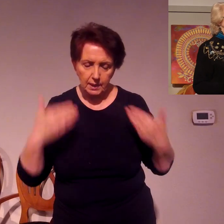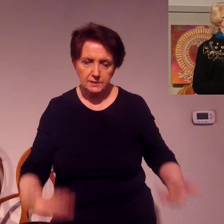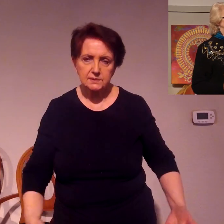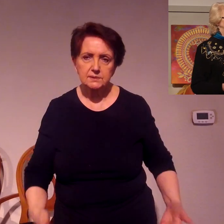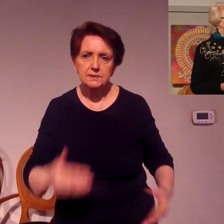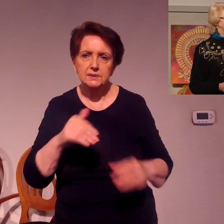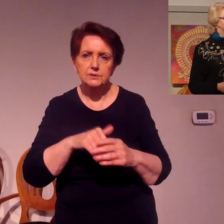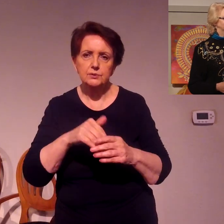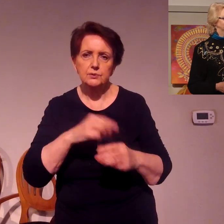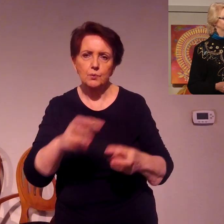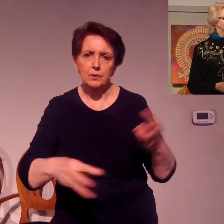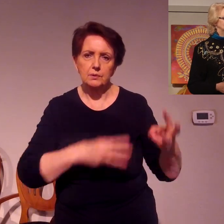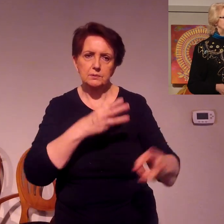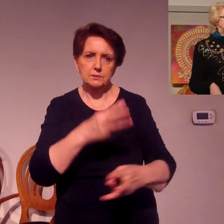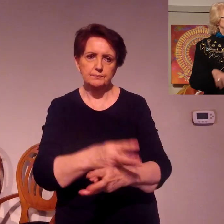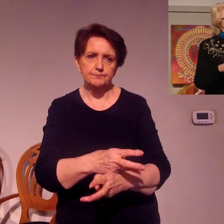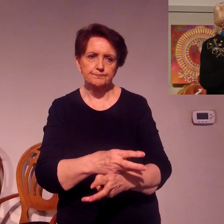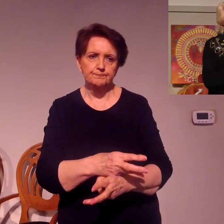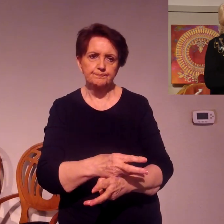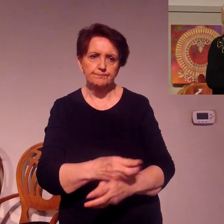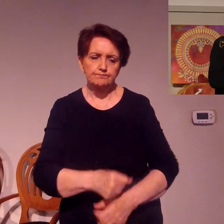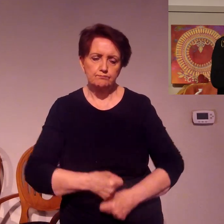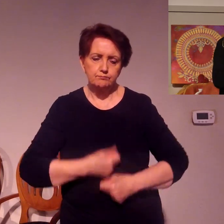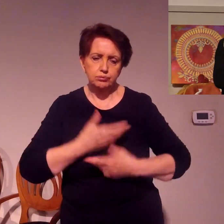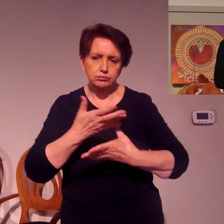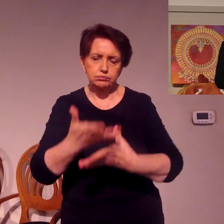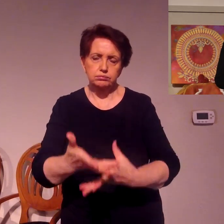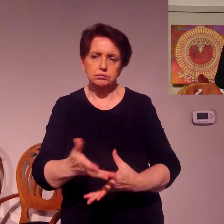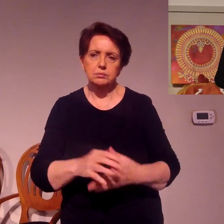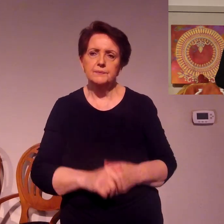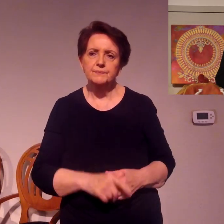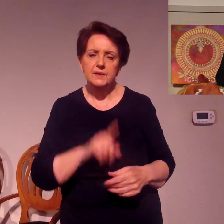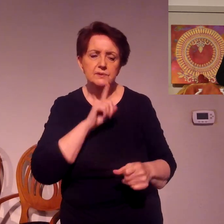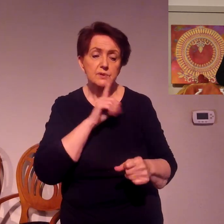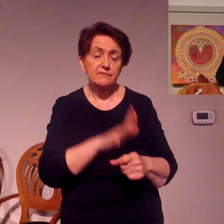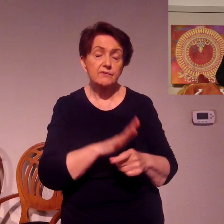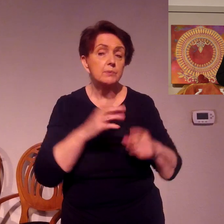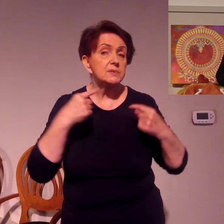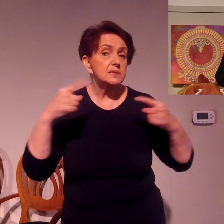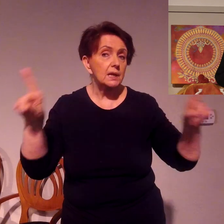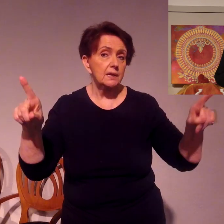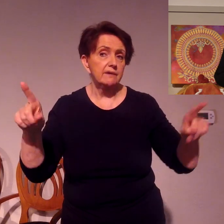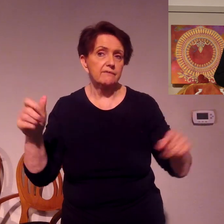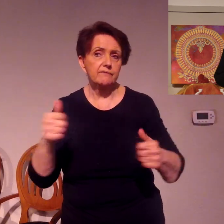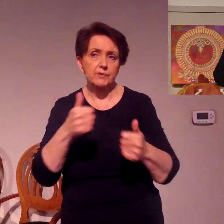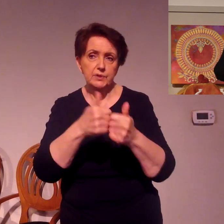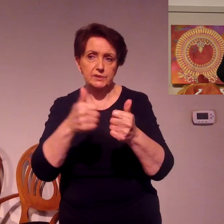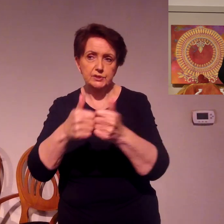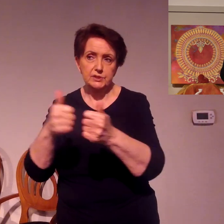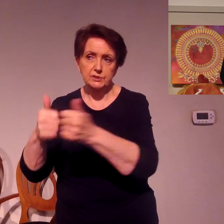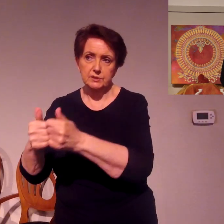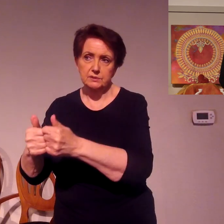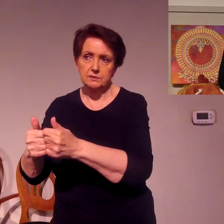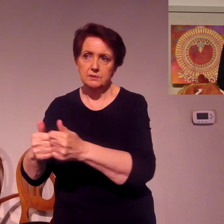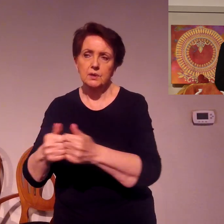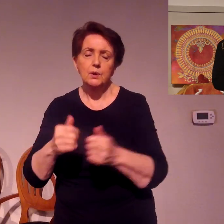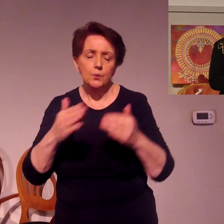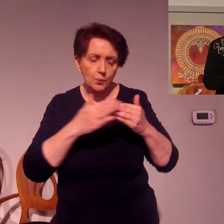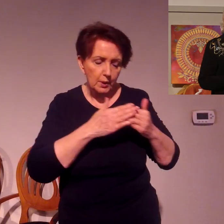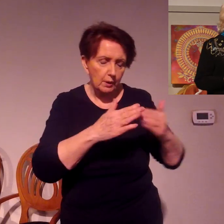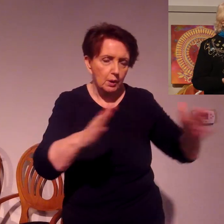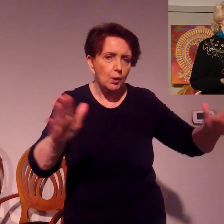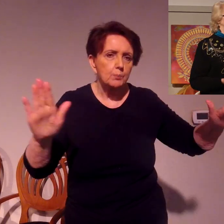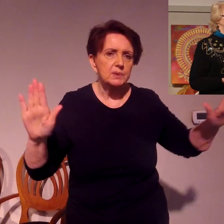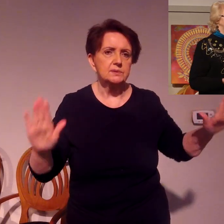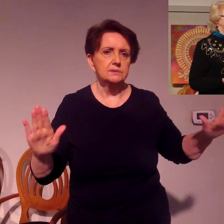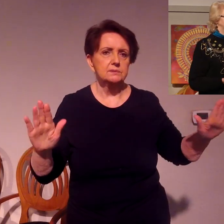world. And so this morning I affirm and declare for each one of us that we are open to that presence